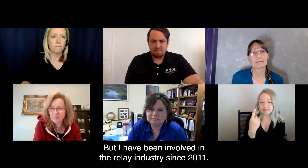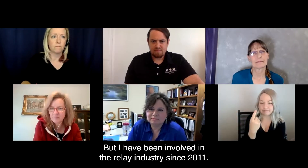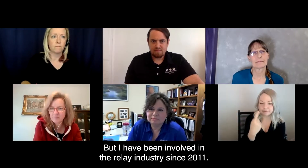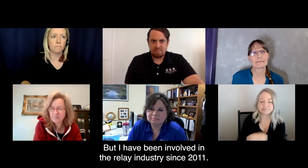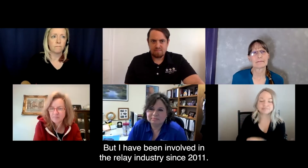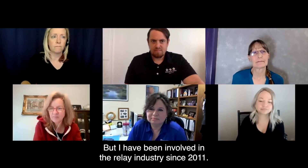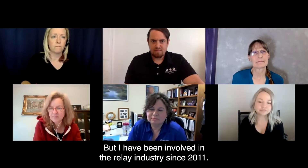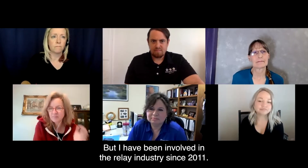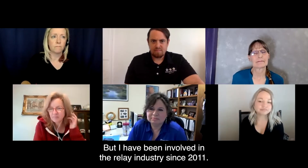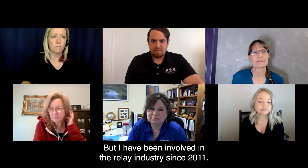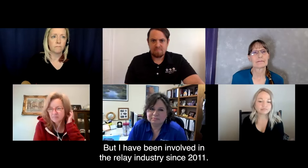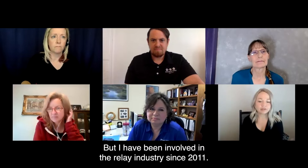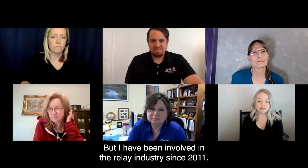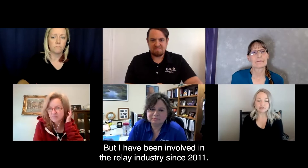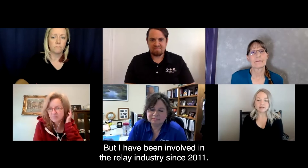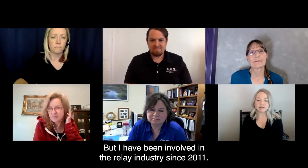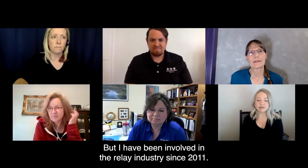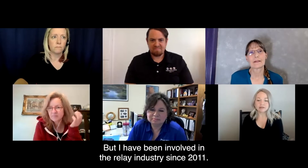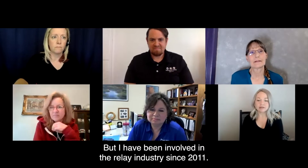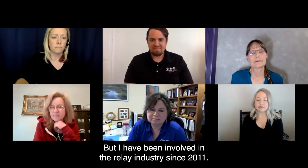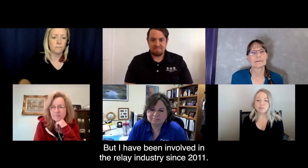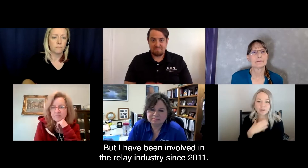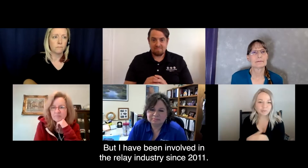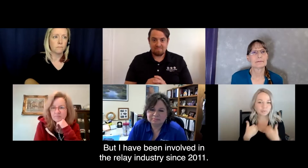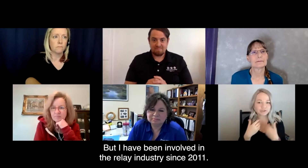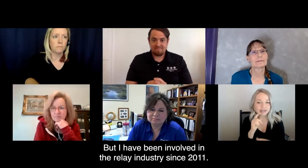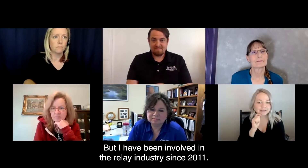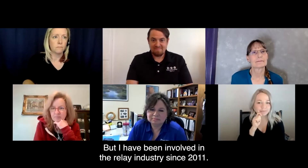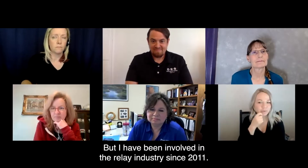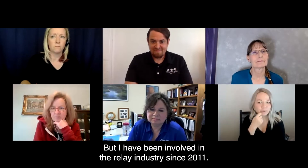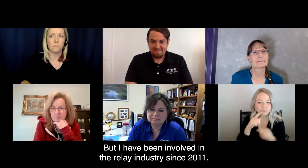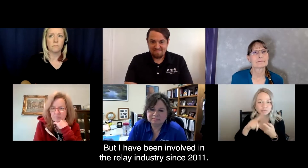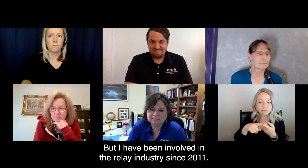but I have been involved in the relay industry since 2011.